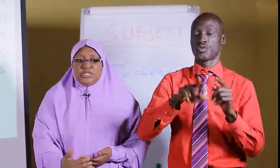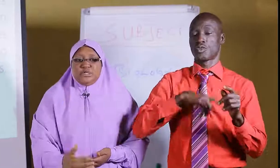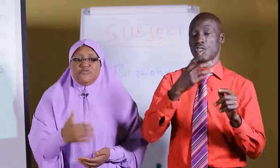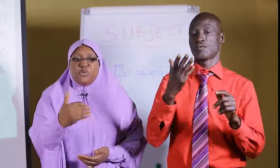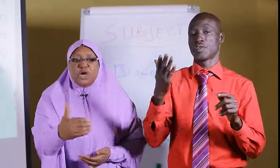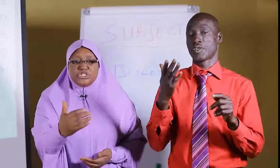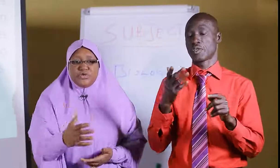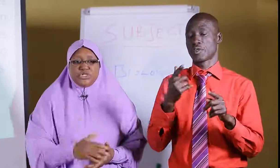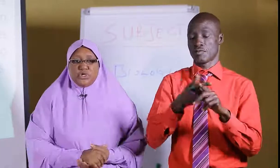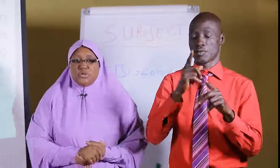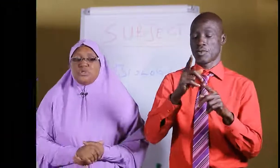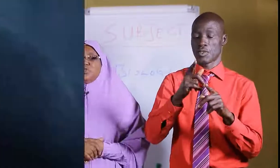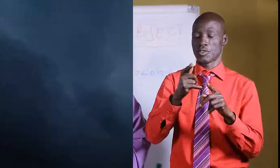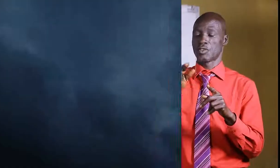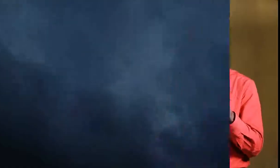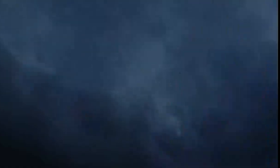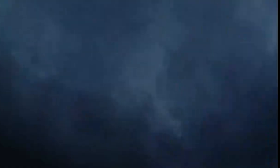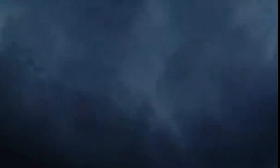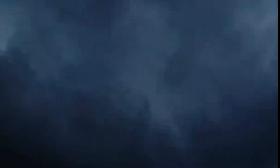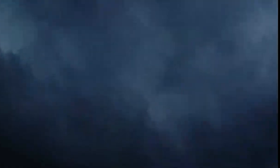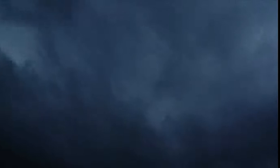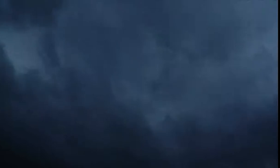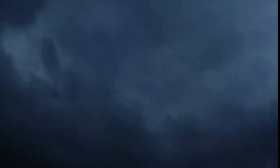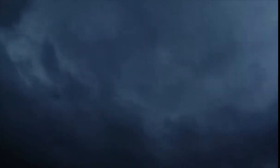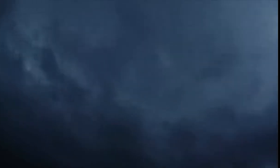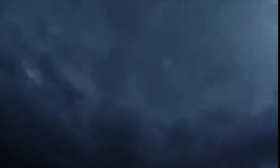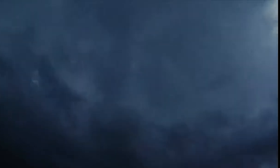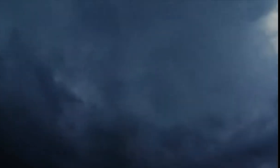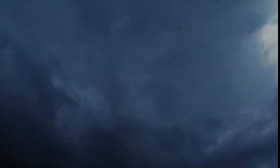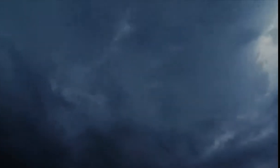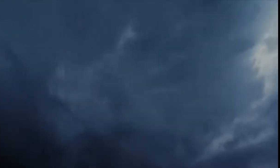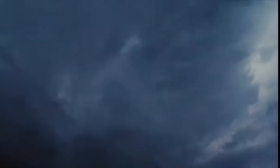living organisms from one generation to another.